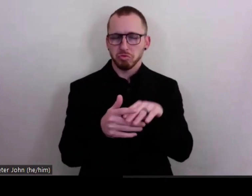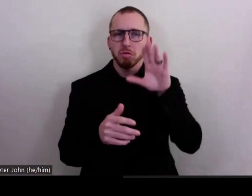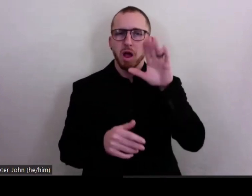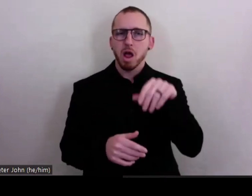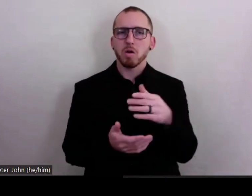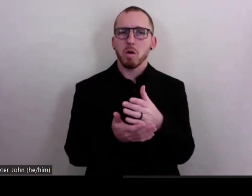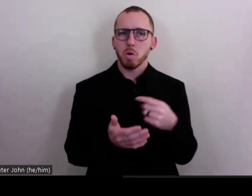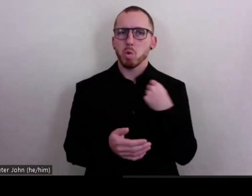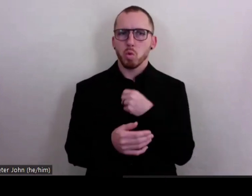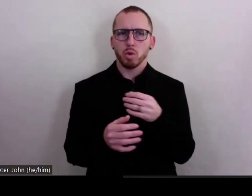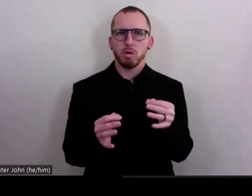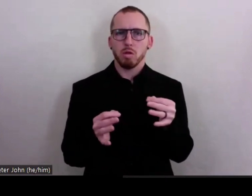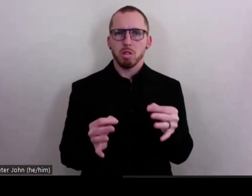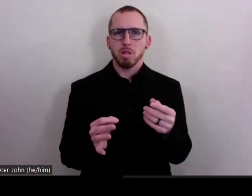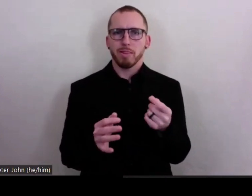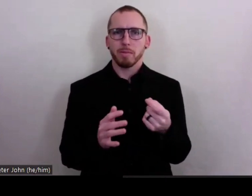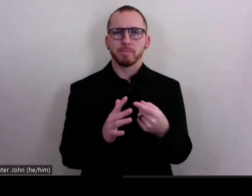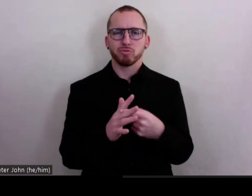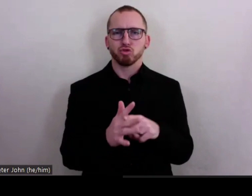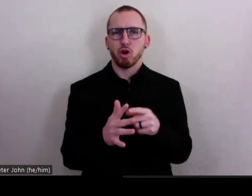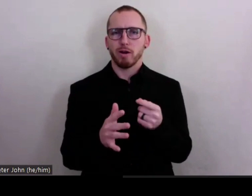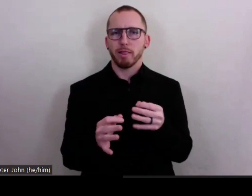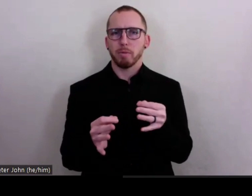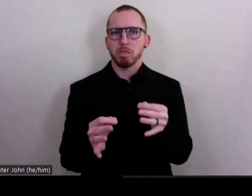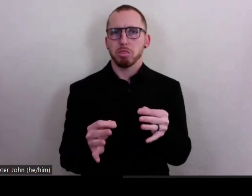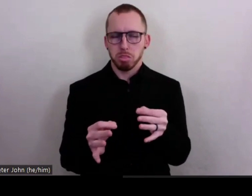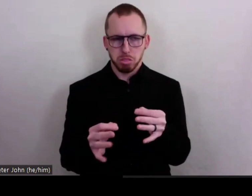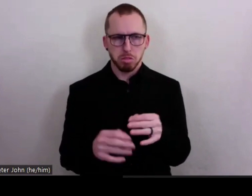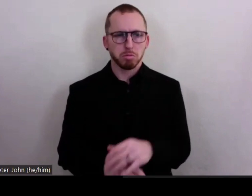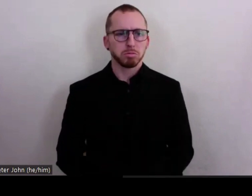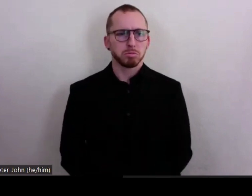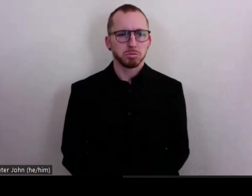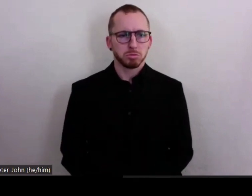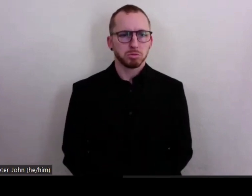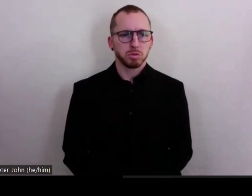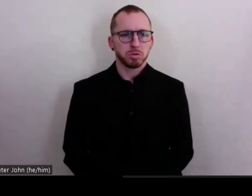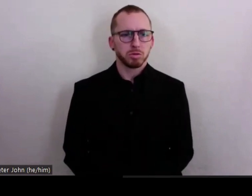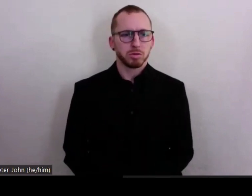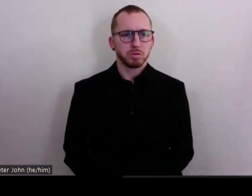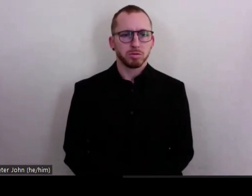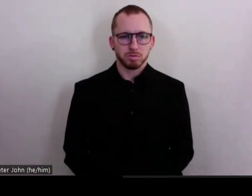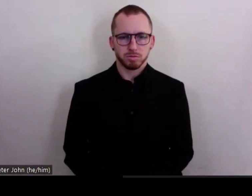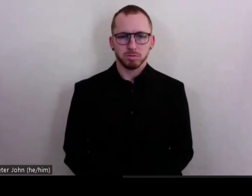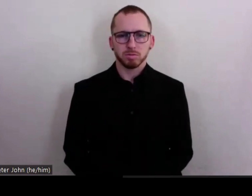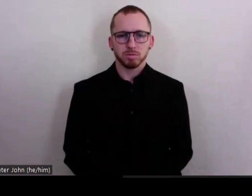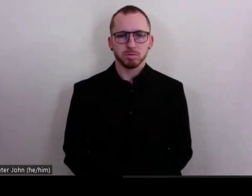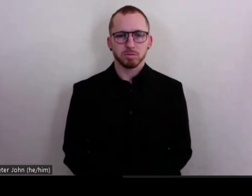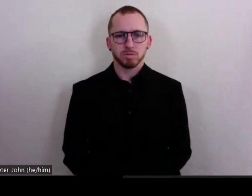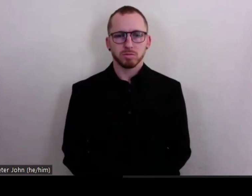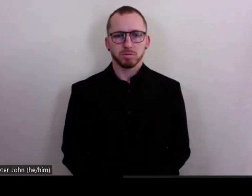that we need to take a break, or should we proceed into the next presentation? Break? All right, let's do it then.